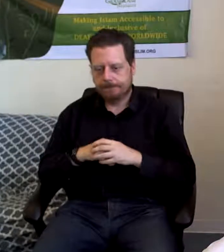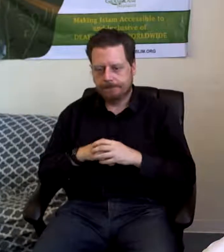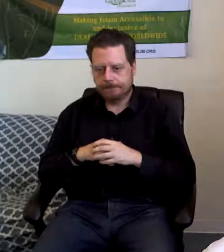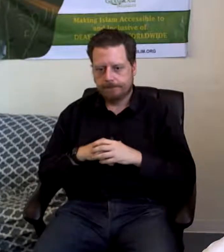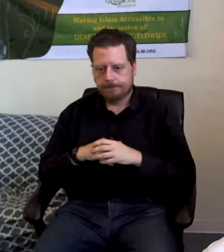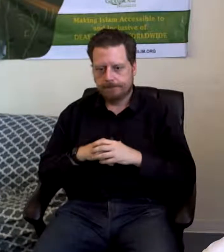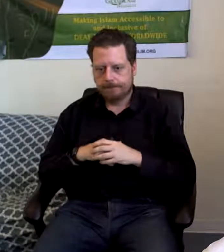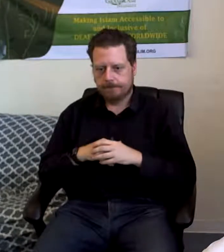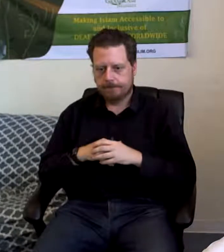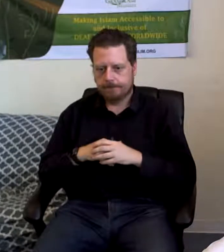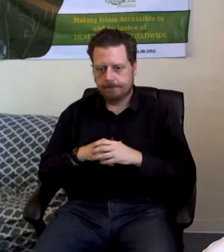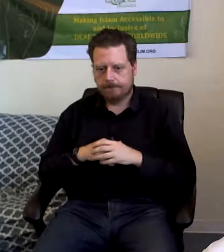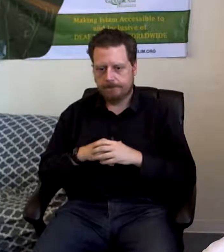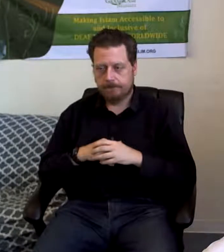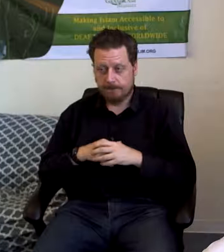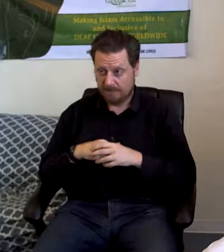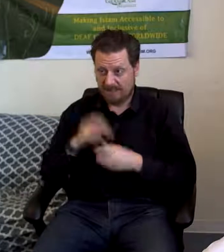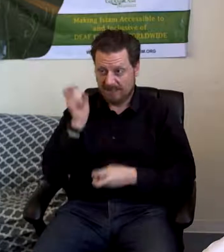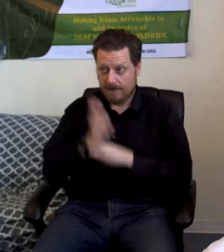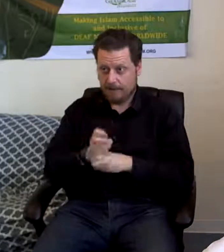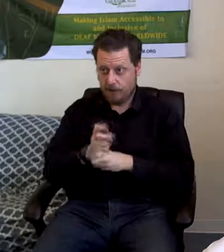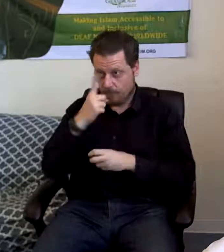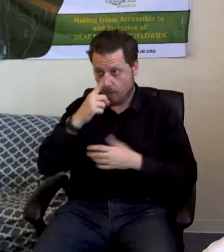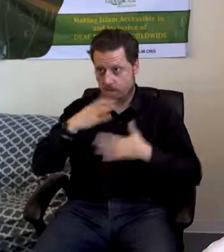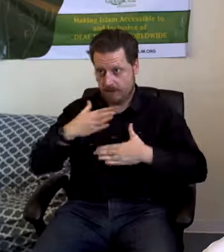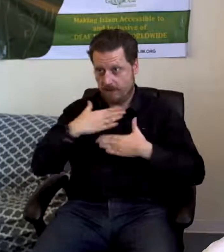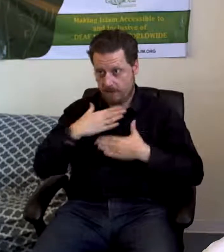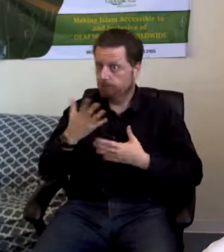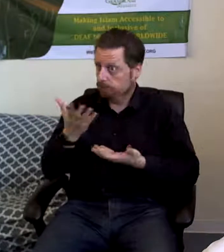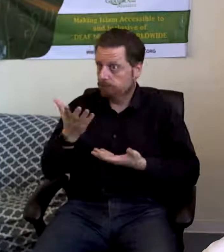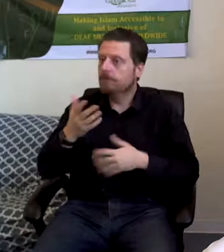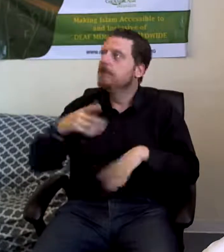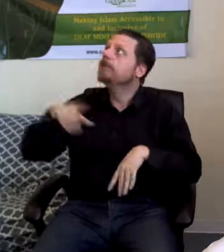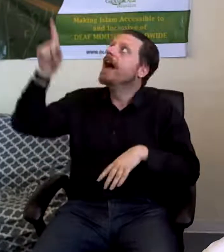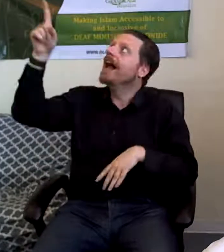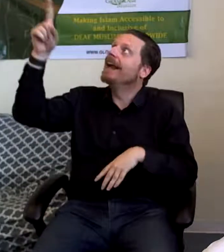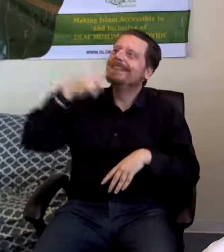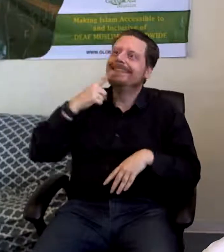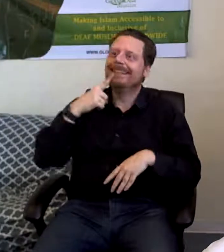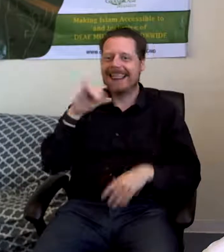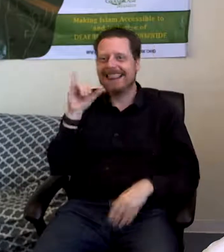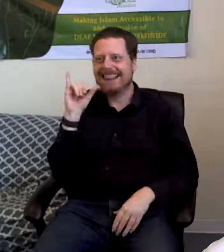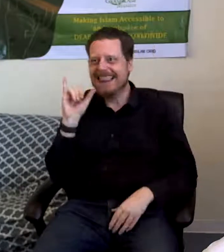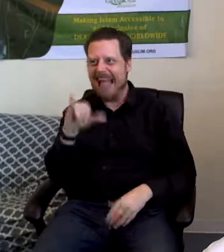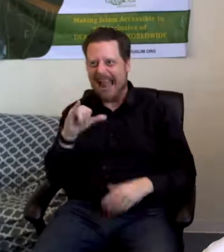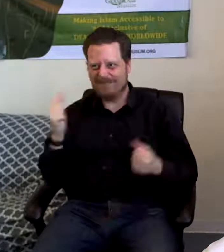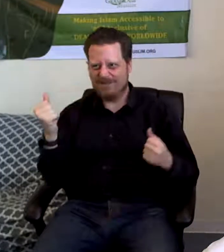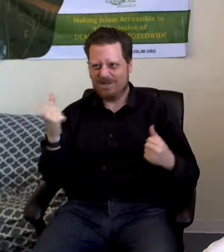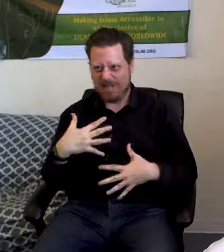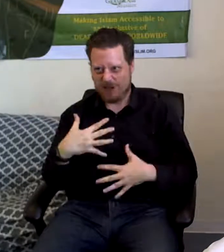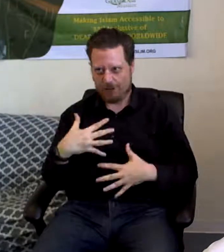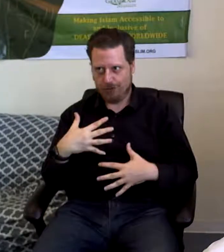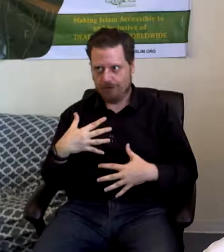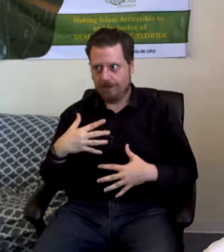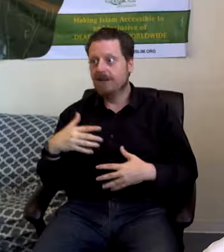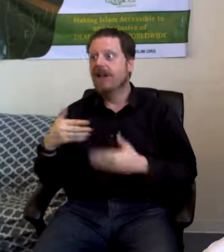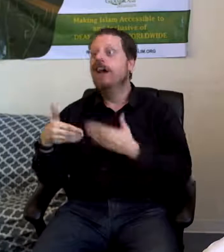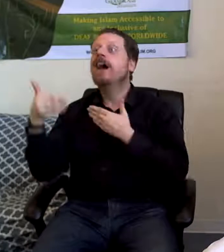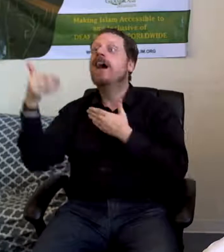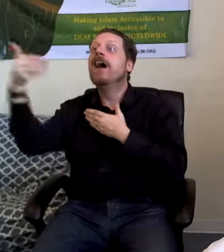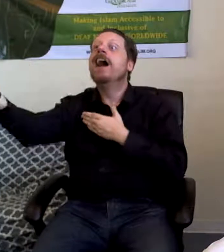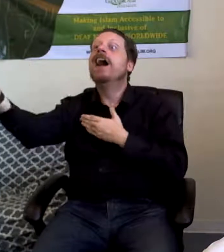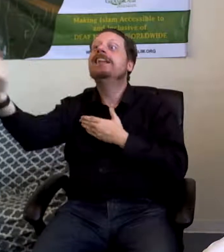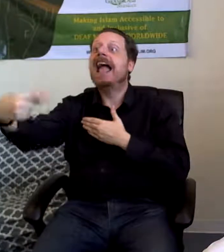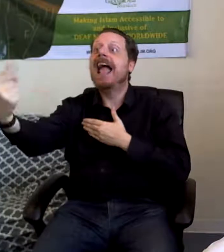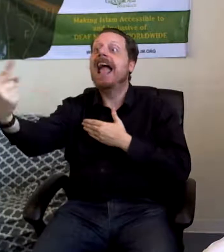and it becomes difficult. So Allah is saying, the fear of that day will cause the